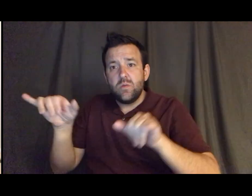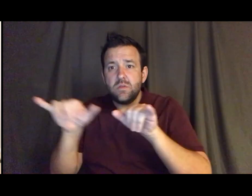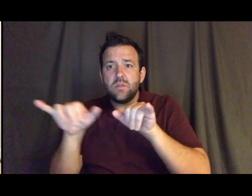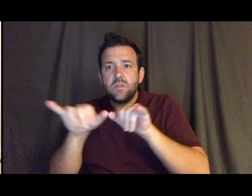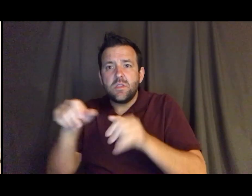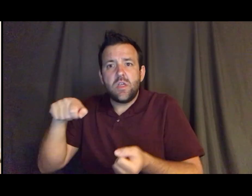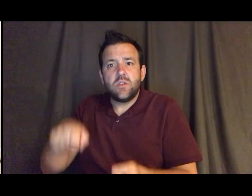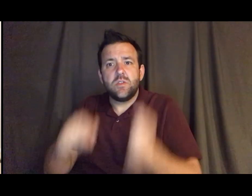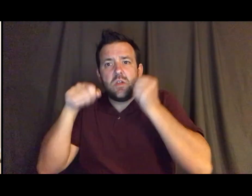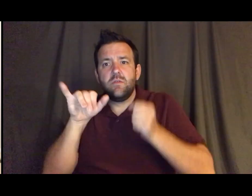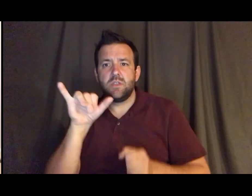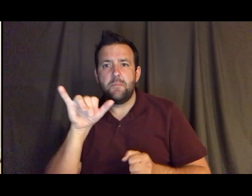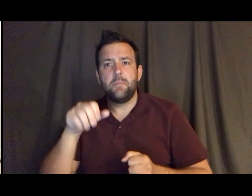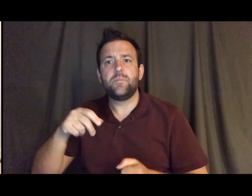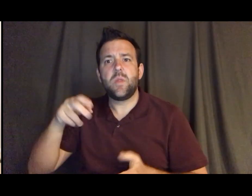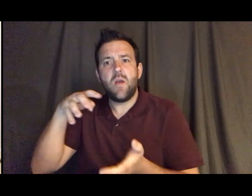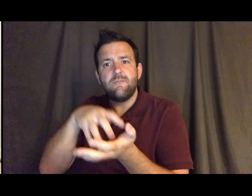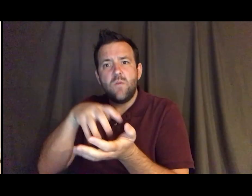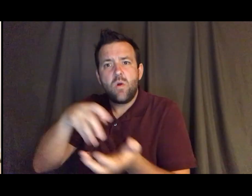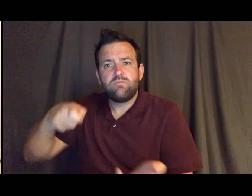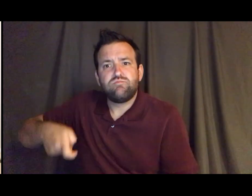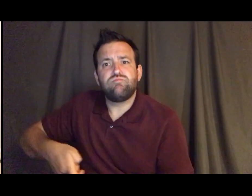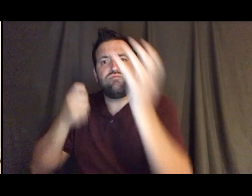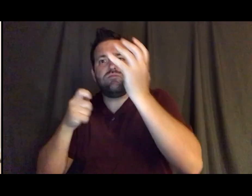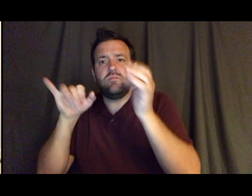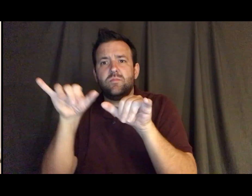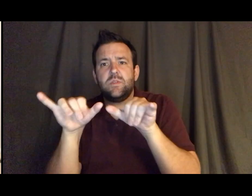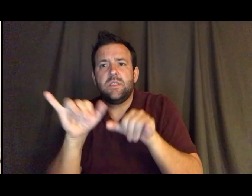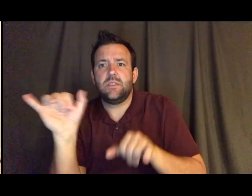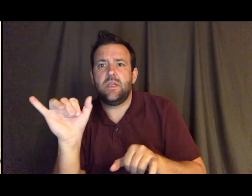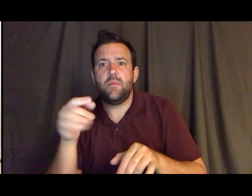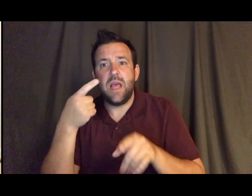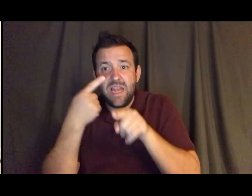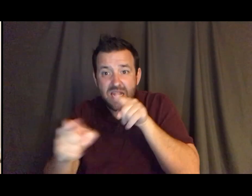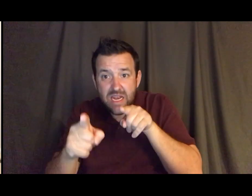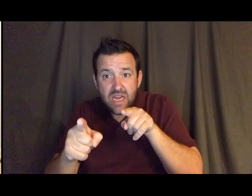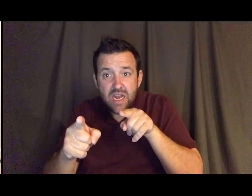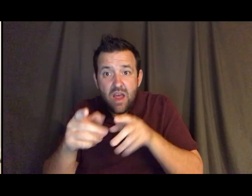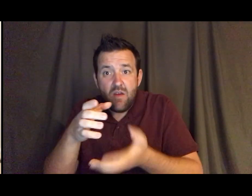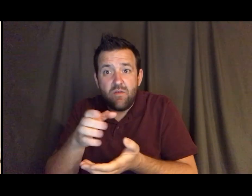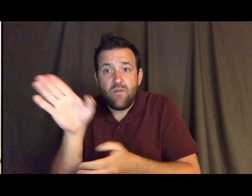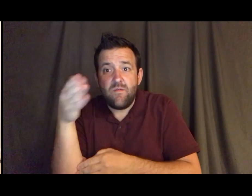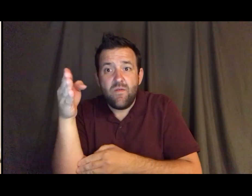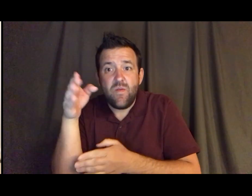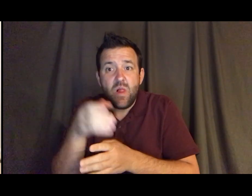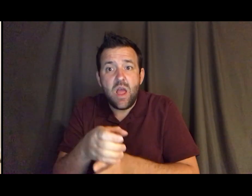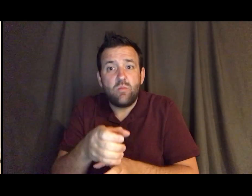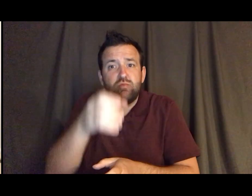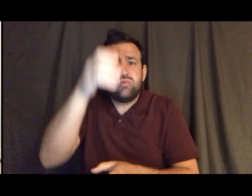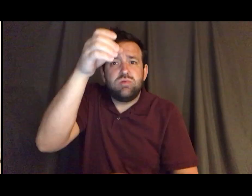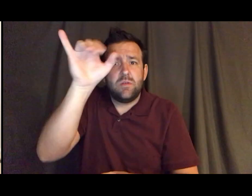as big as a flagpole. "David," she whispered Julie, "who sits